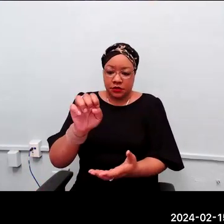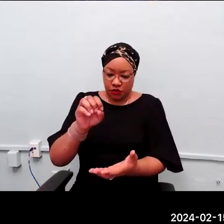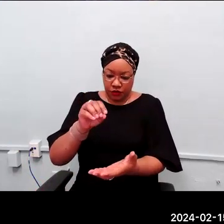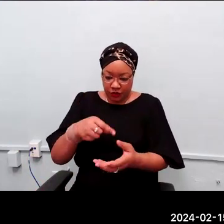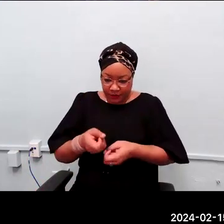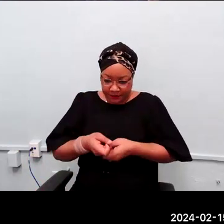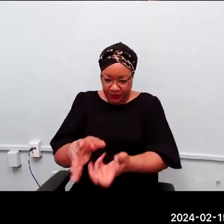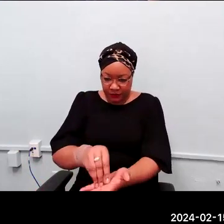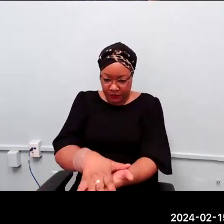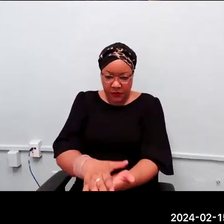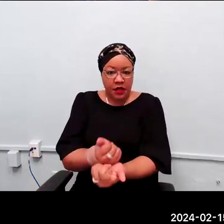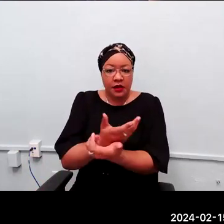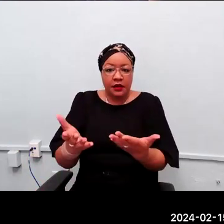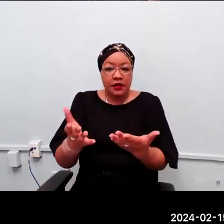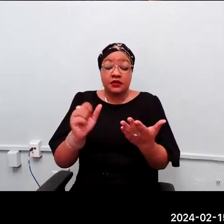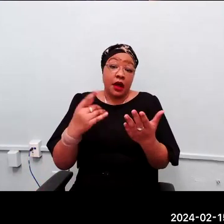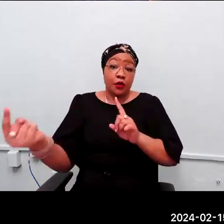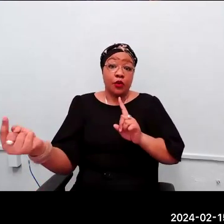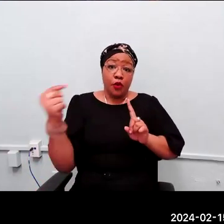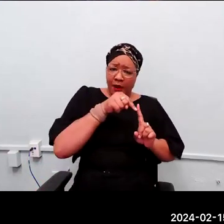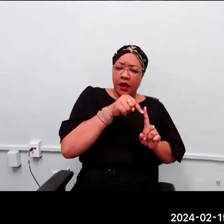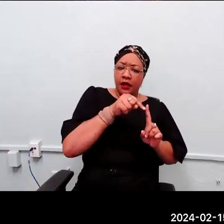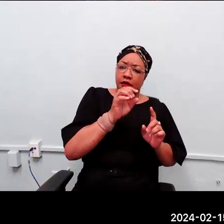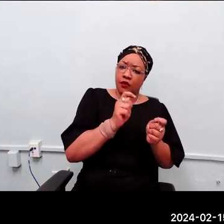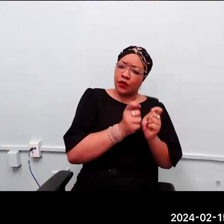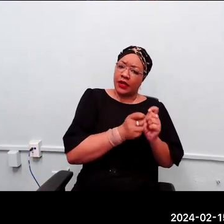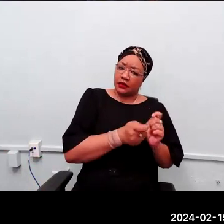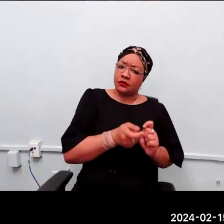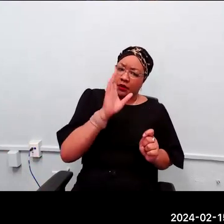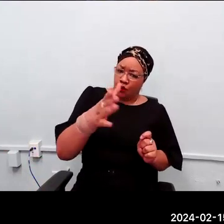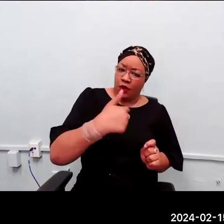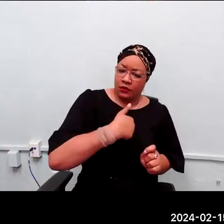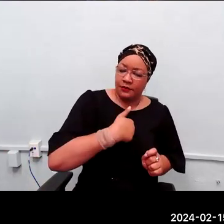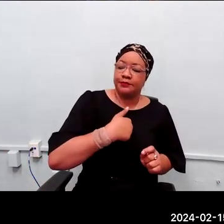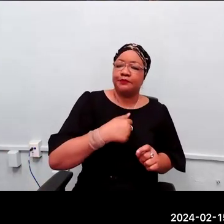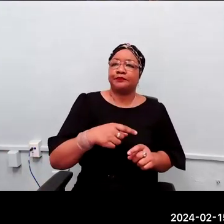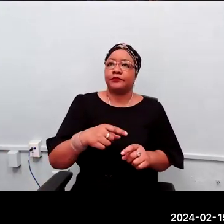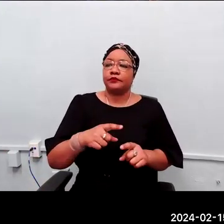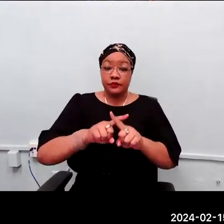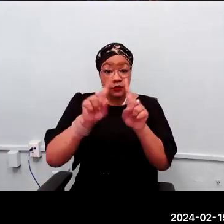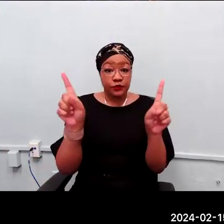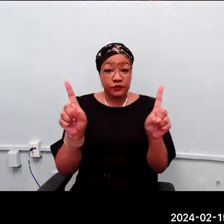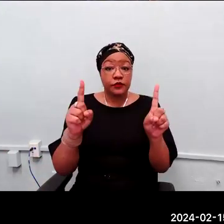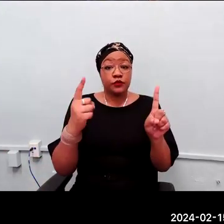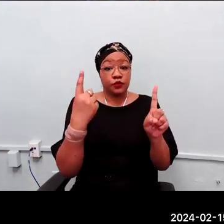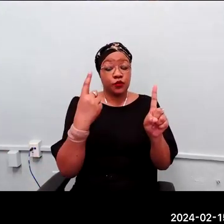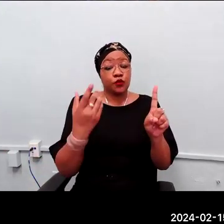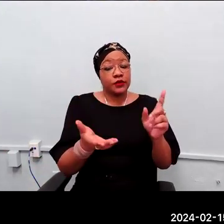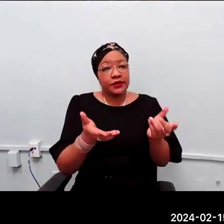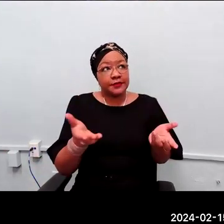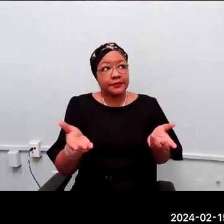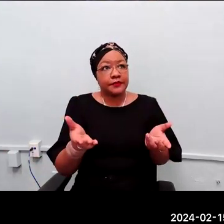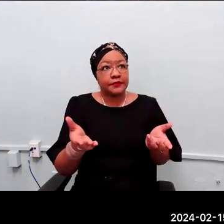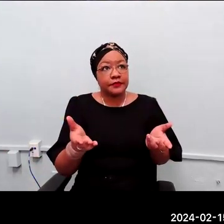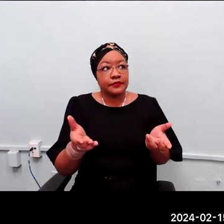Yeah. So I'll go back and do some editing. But one of the things that I